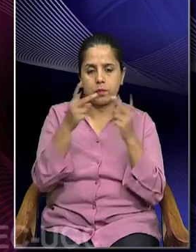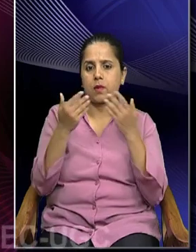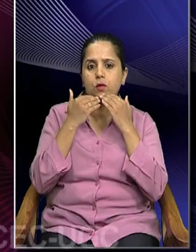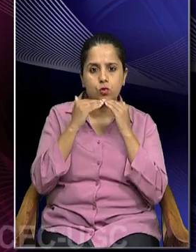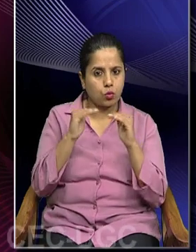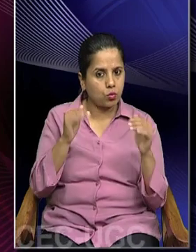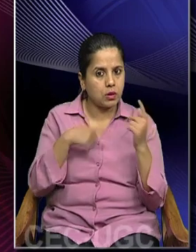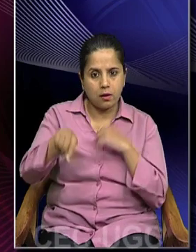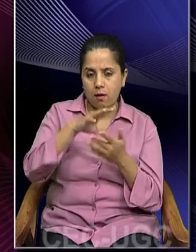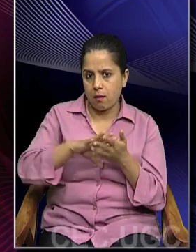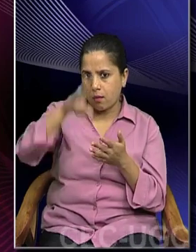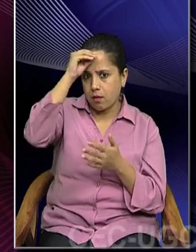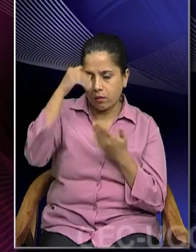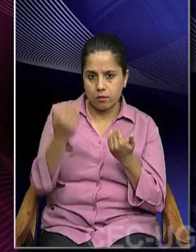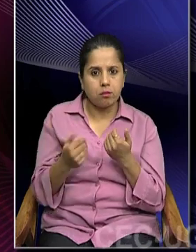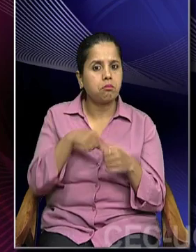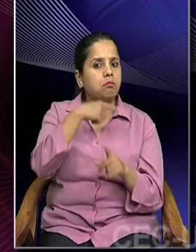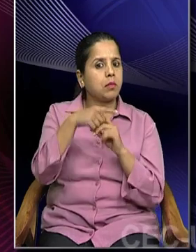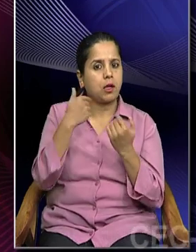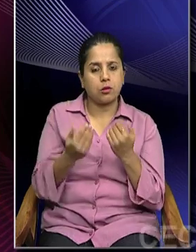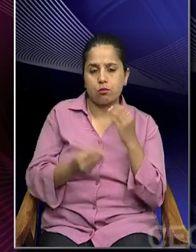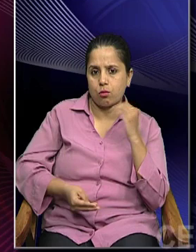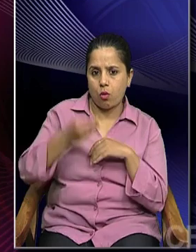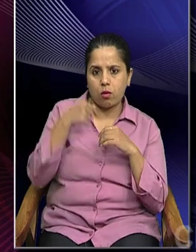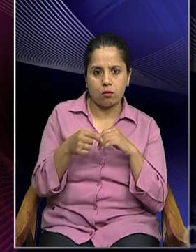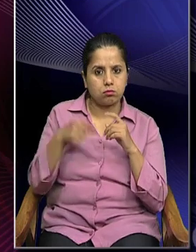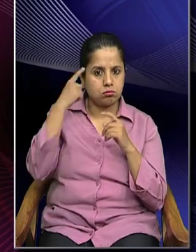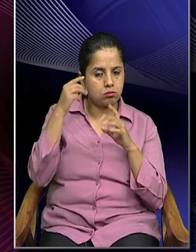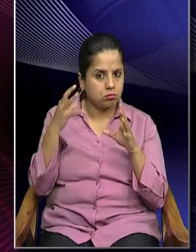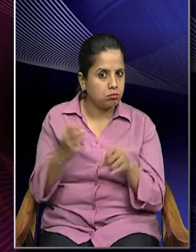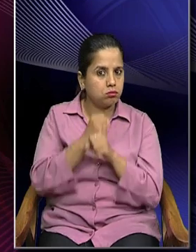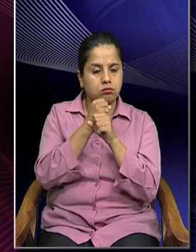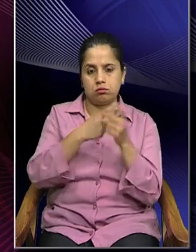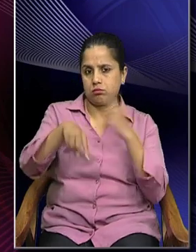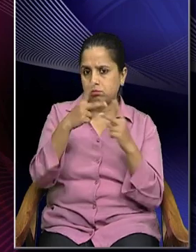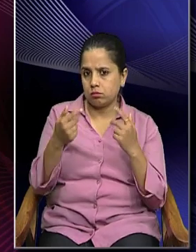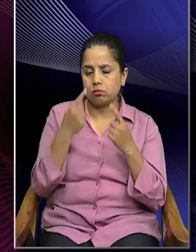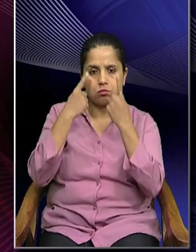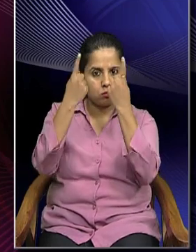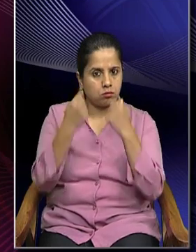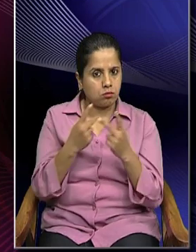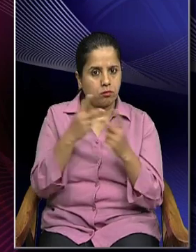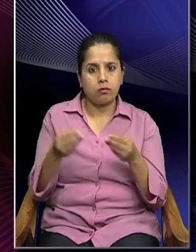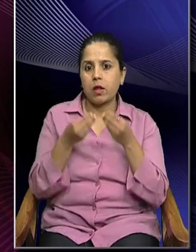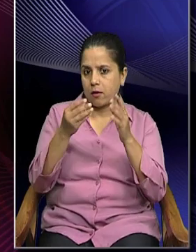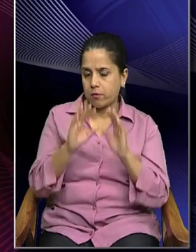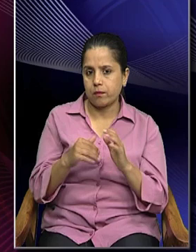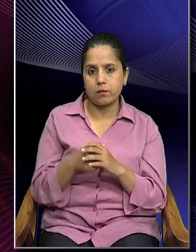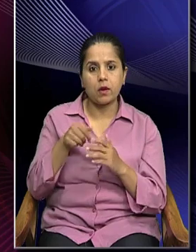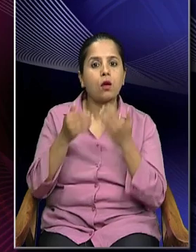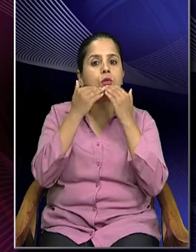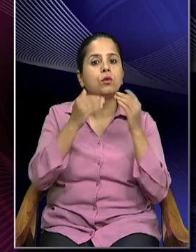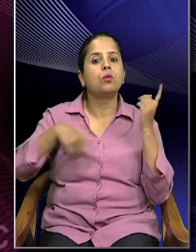student learning and provide a more comprehensive evaluation of the student performance. And